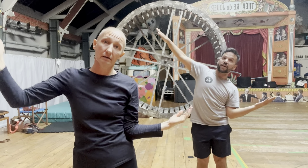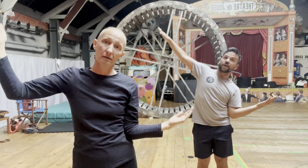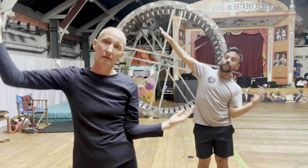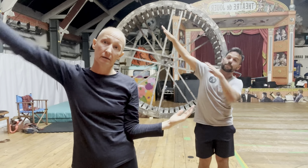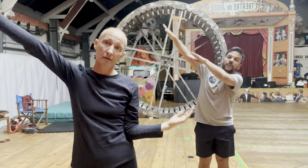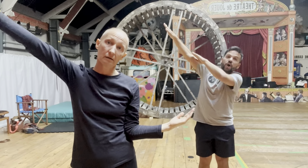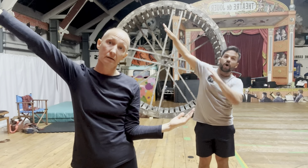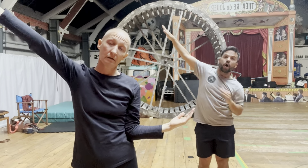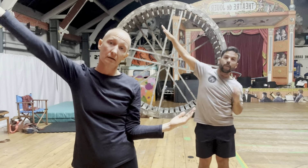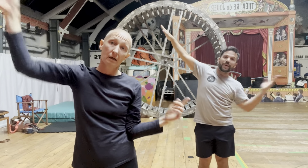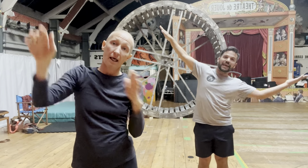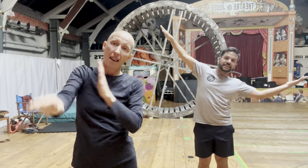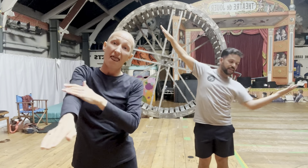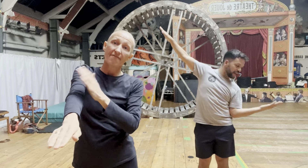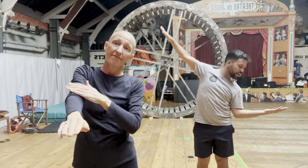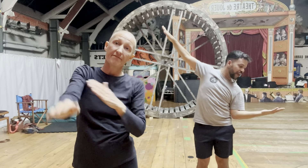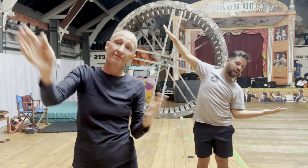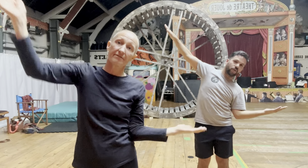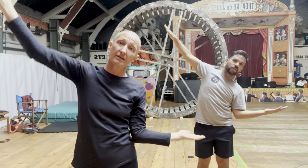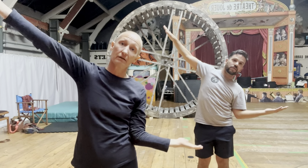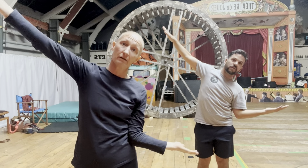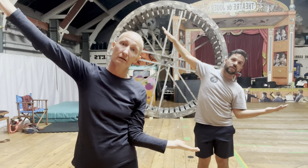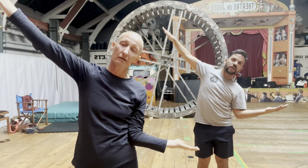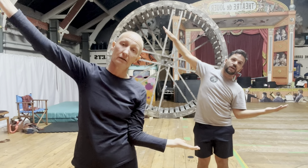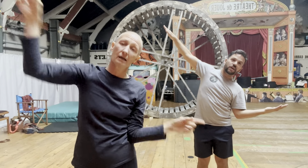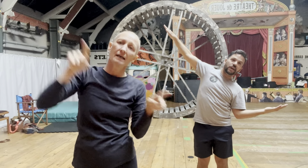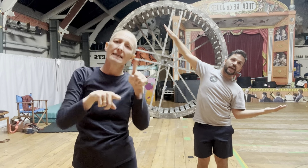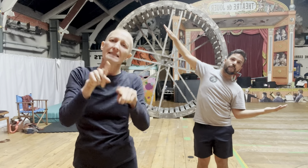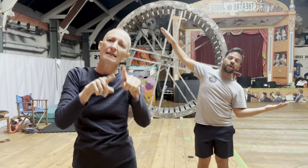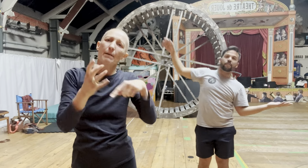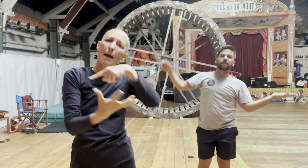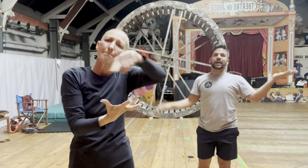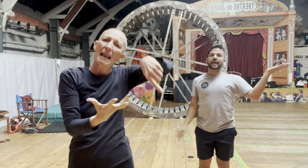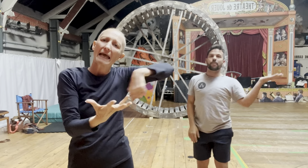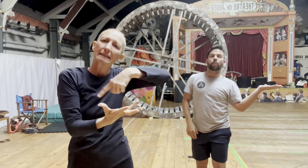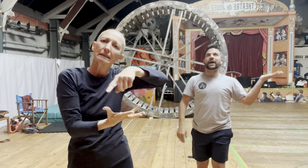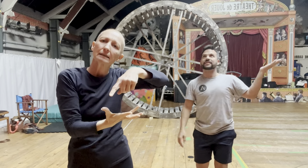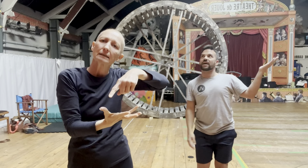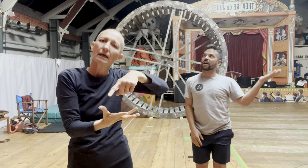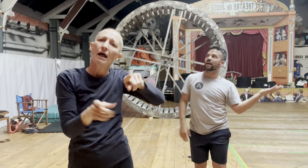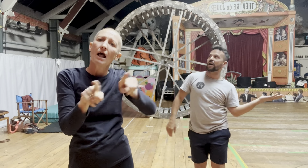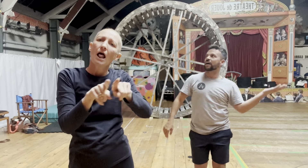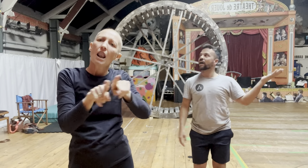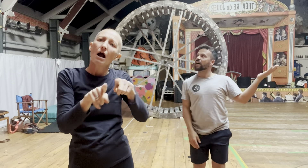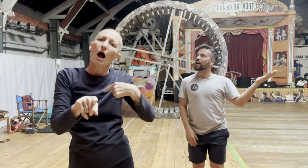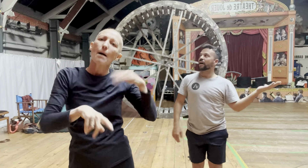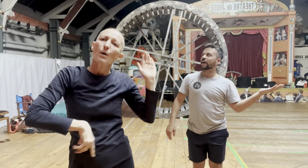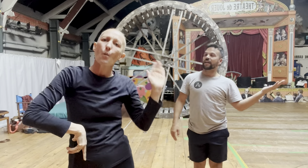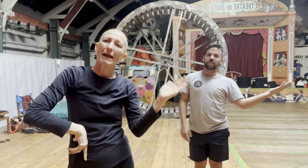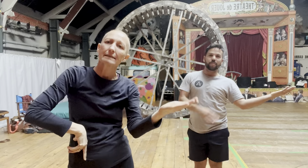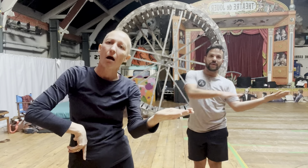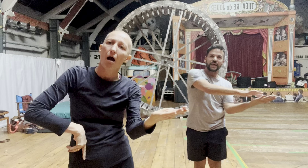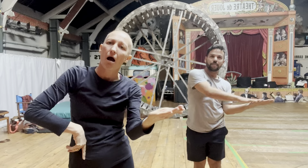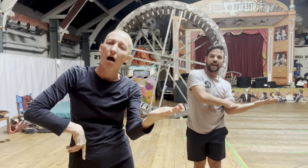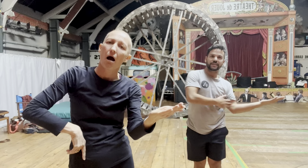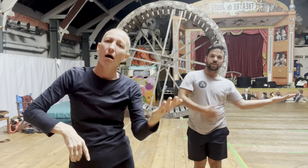a plate, like an angle. Like I'm a waiter. And I've got a big plate on